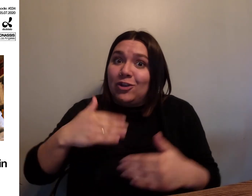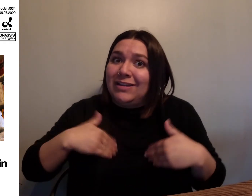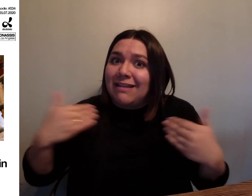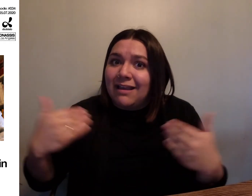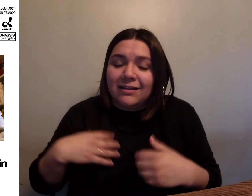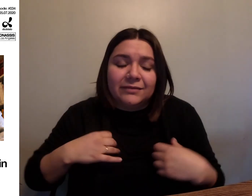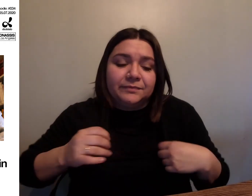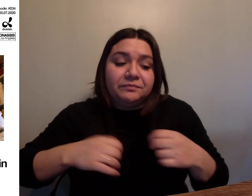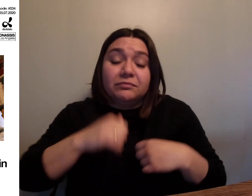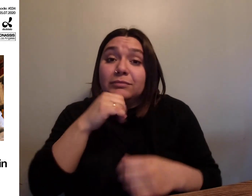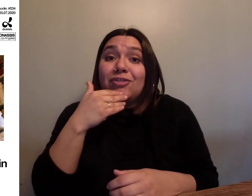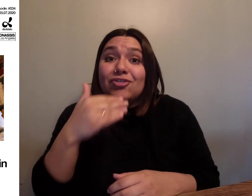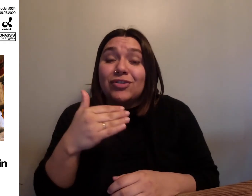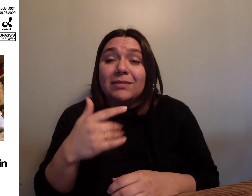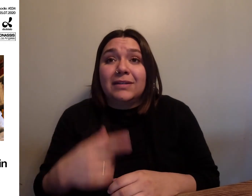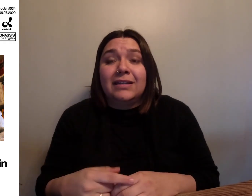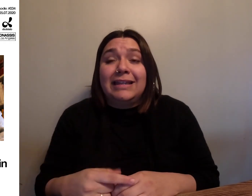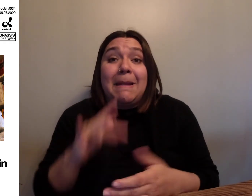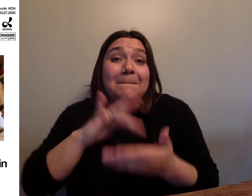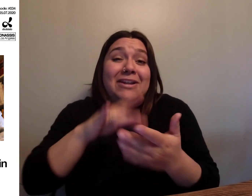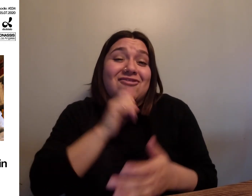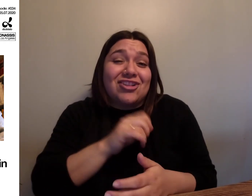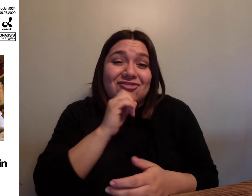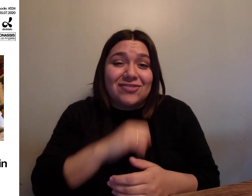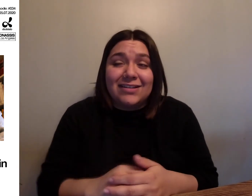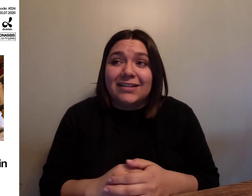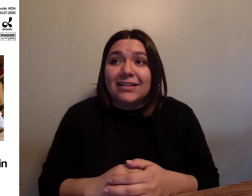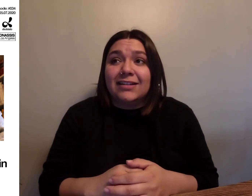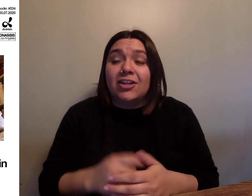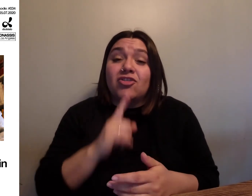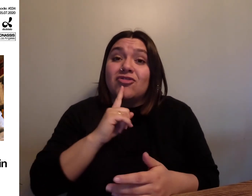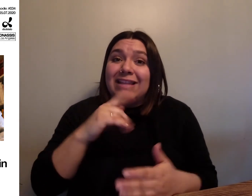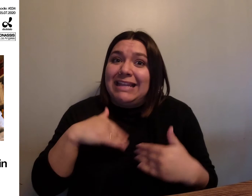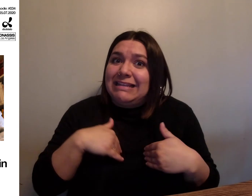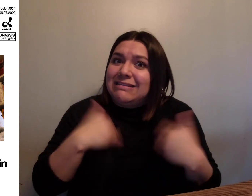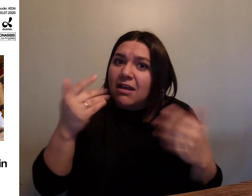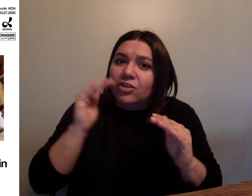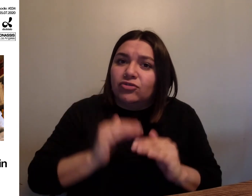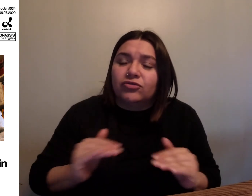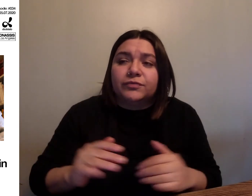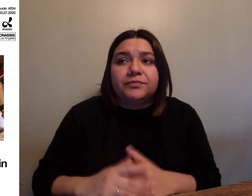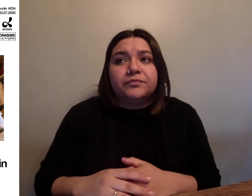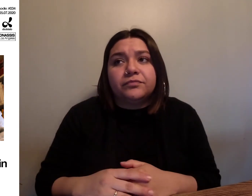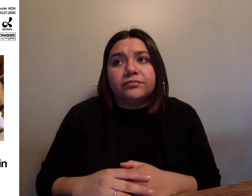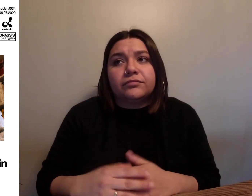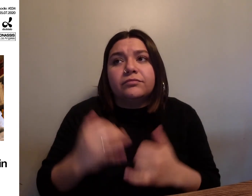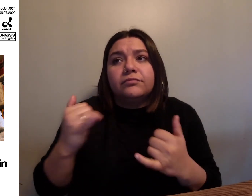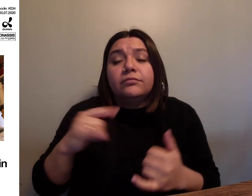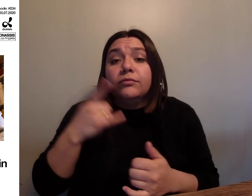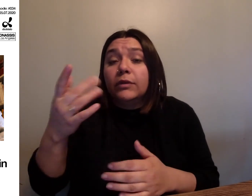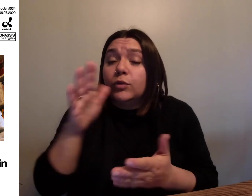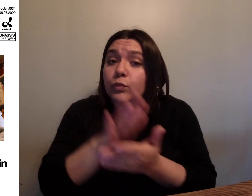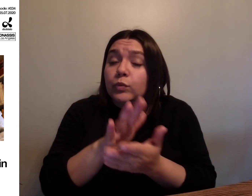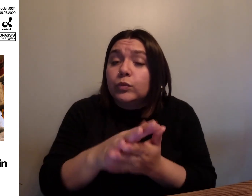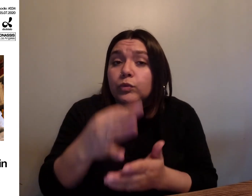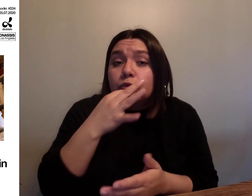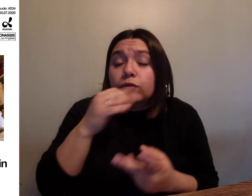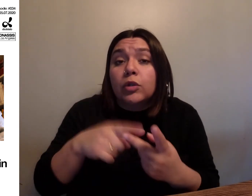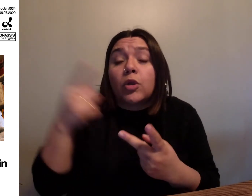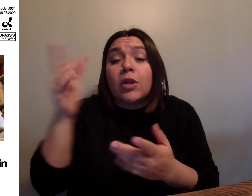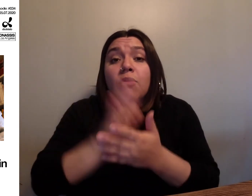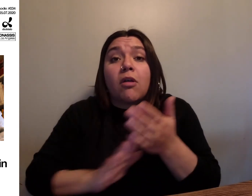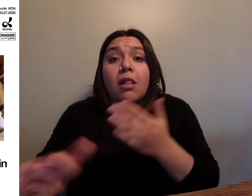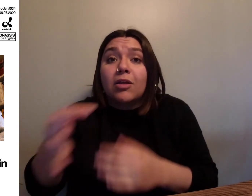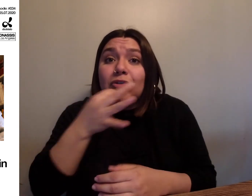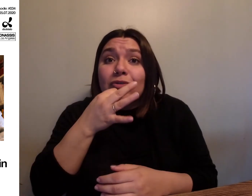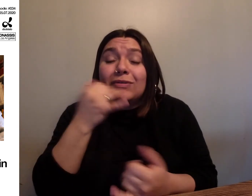young. It's not good to be middle-aged. I mean, very young children, and about to go to school, about to go to college,